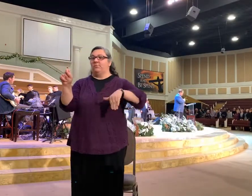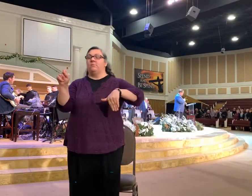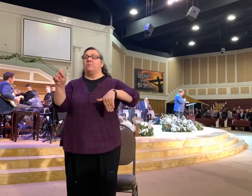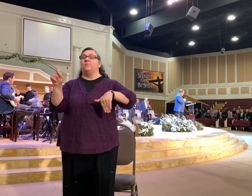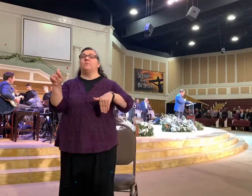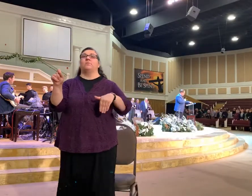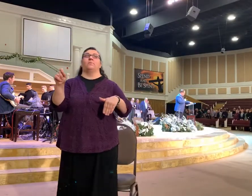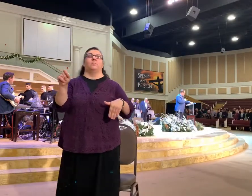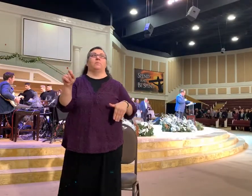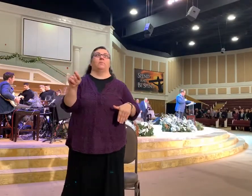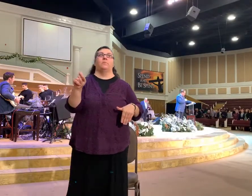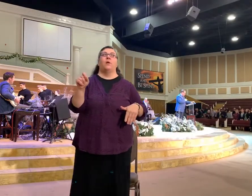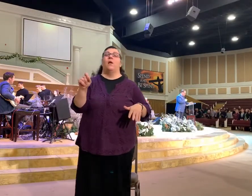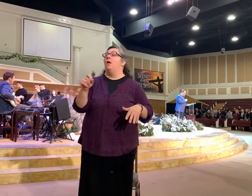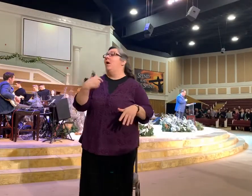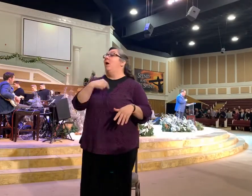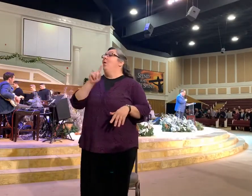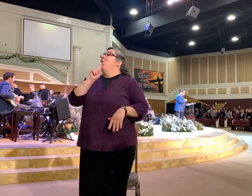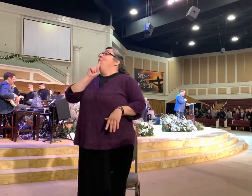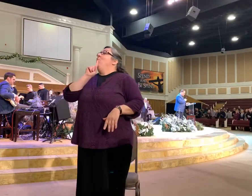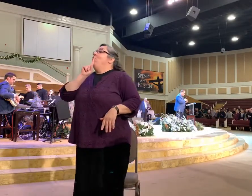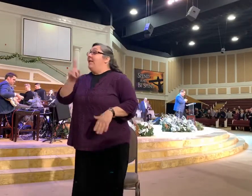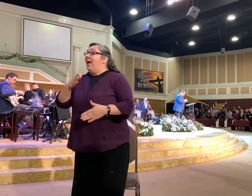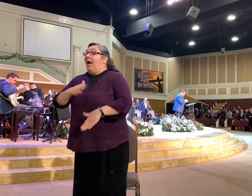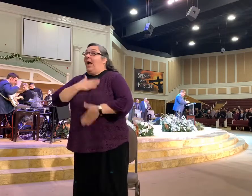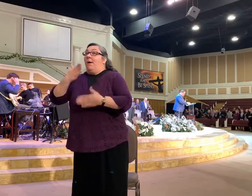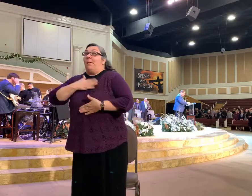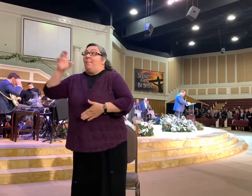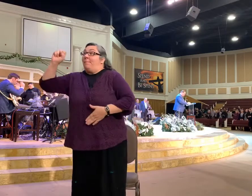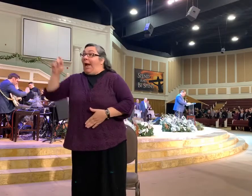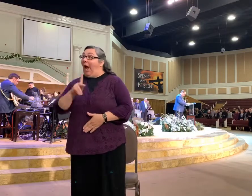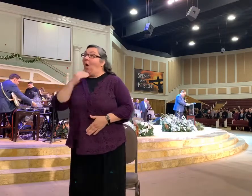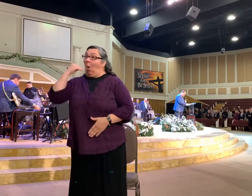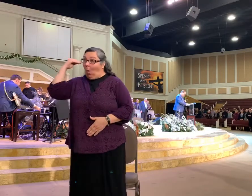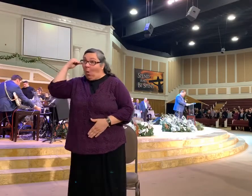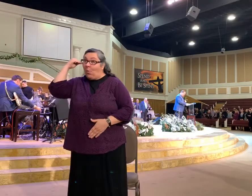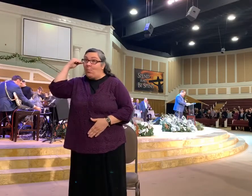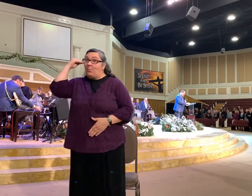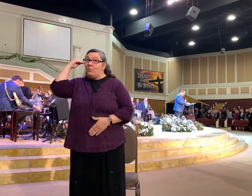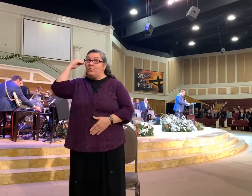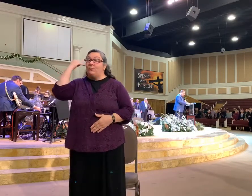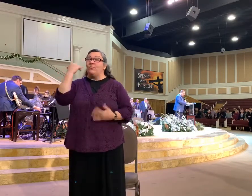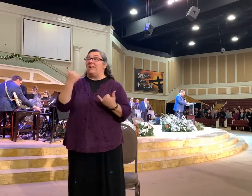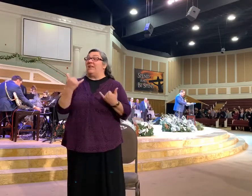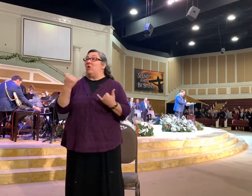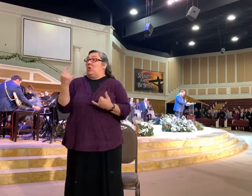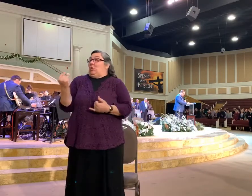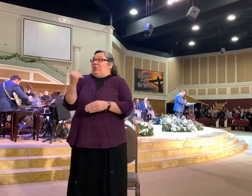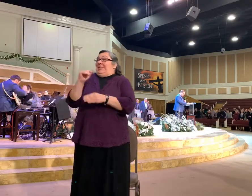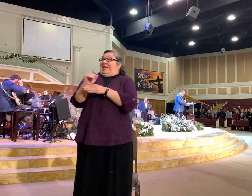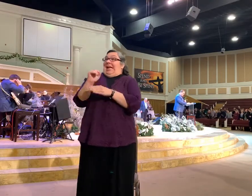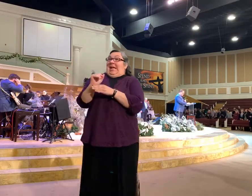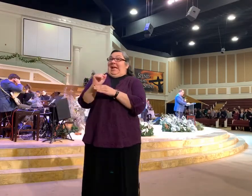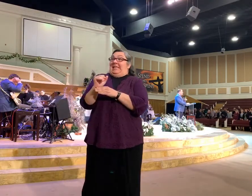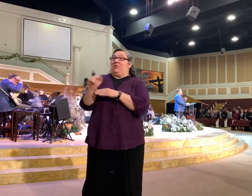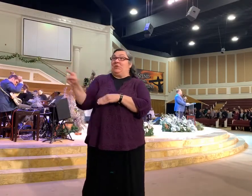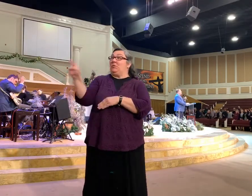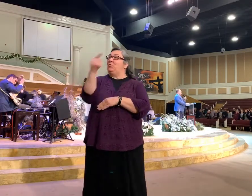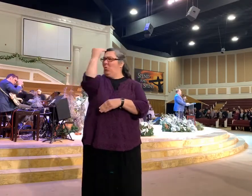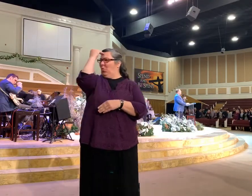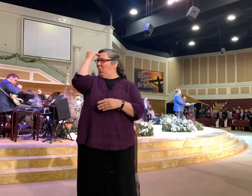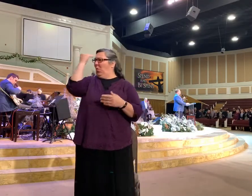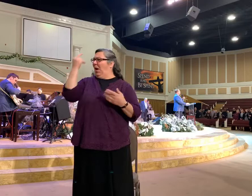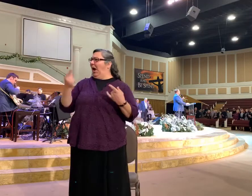I am really glad to be back home on this Tuesday night. As you know, we were